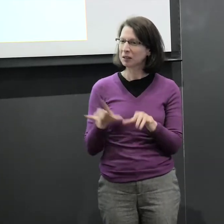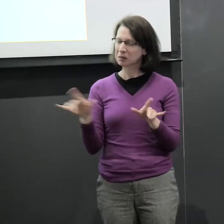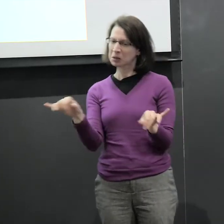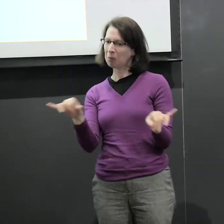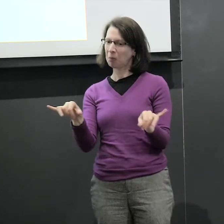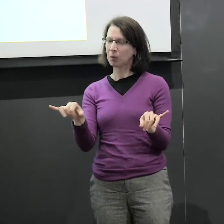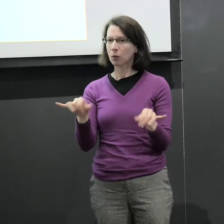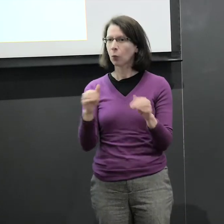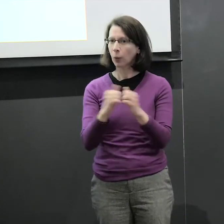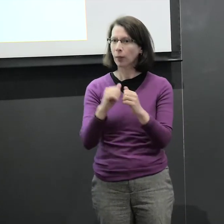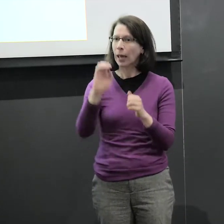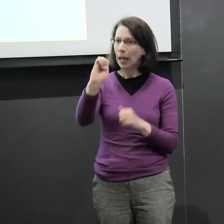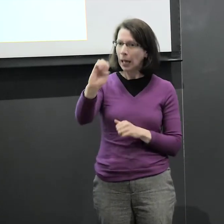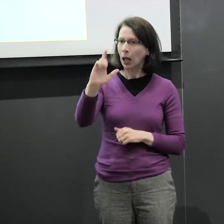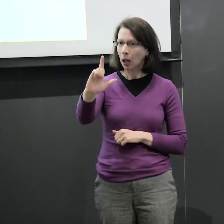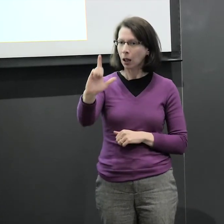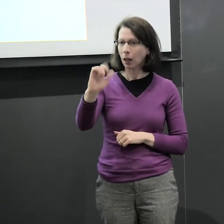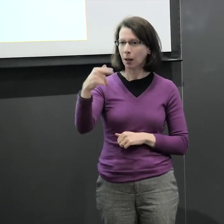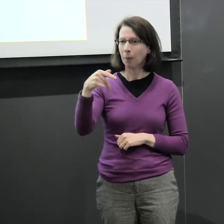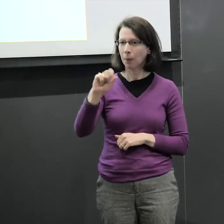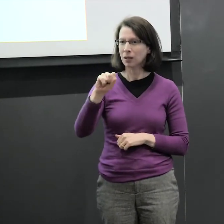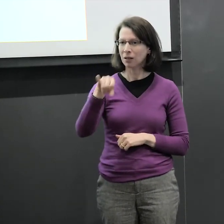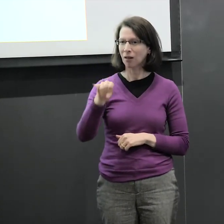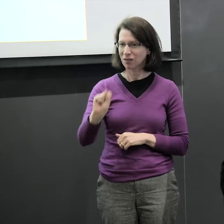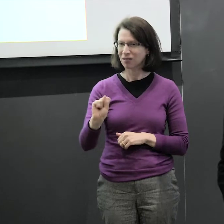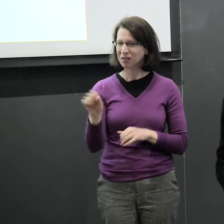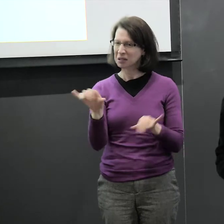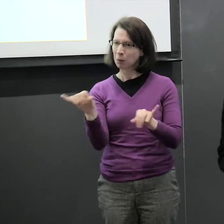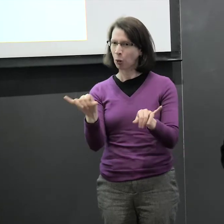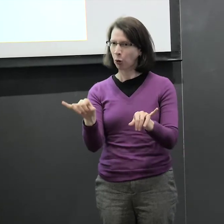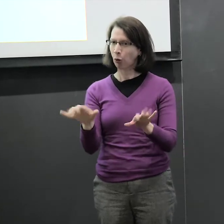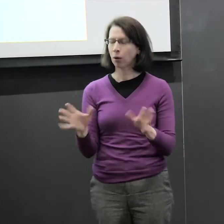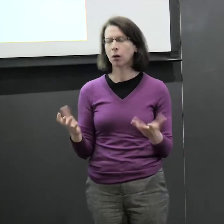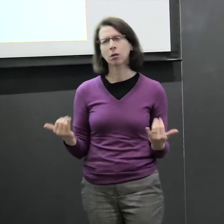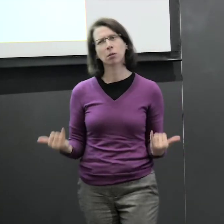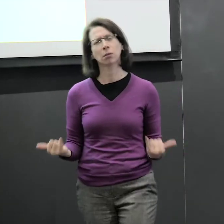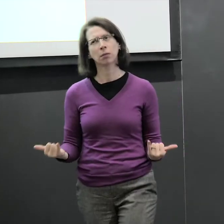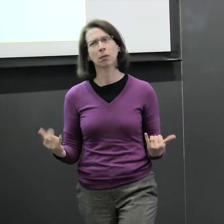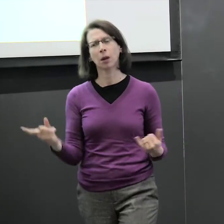under ellipsis. Okay? So at this point, you could think that